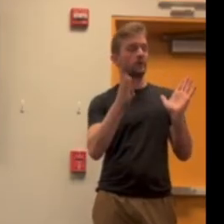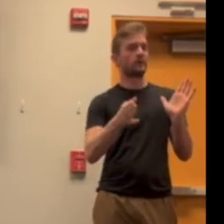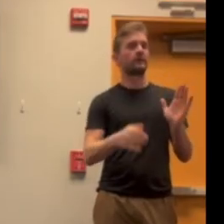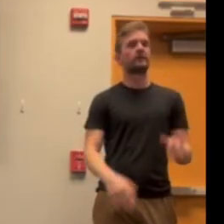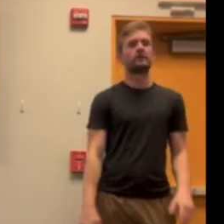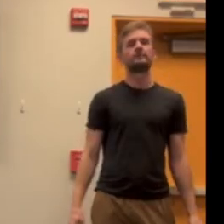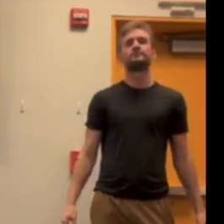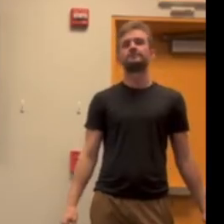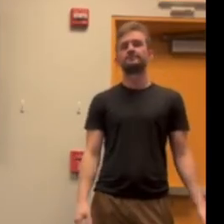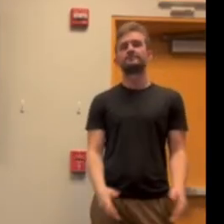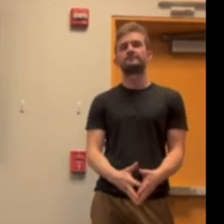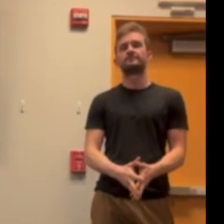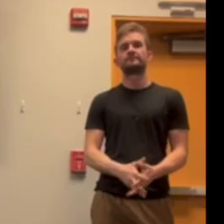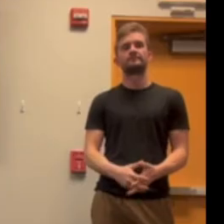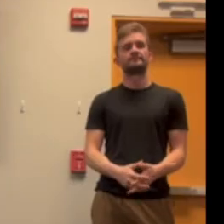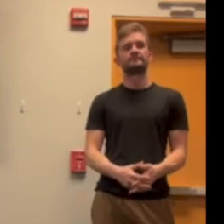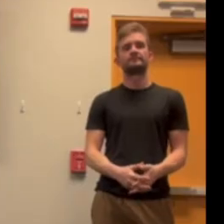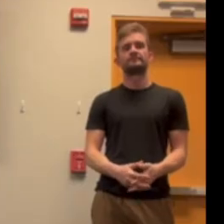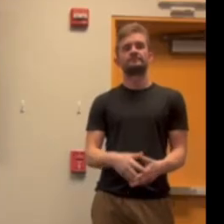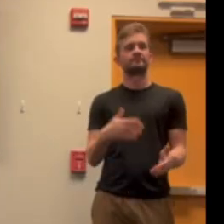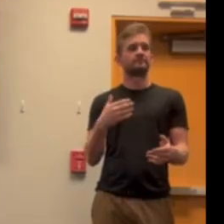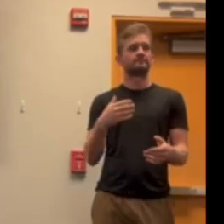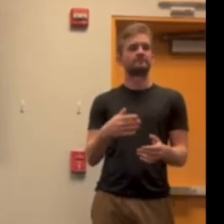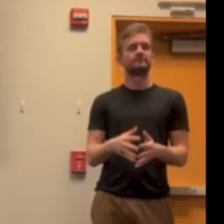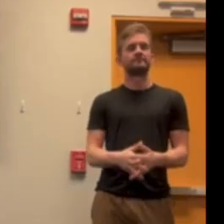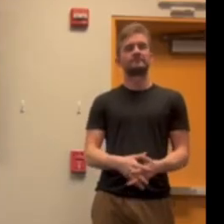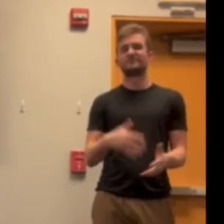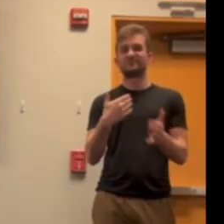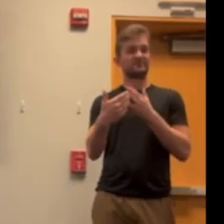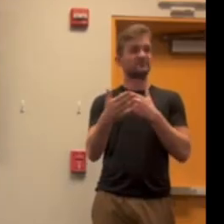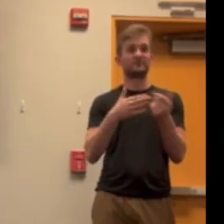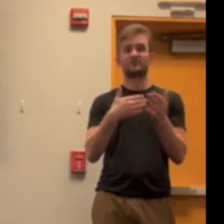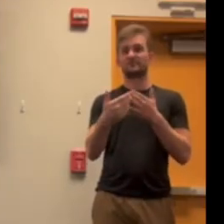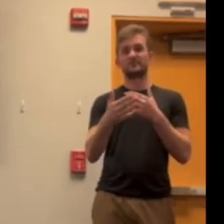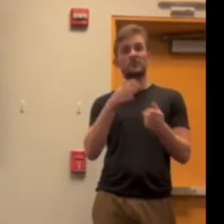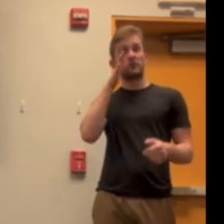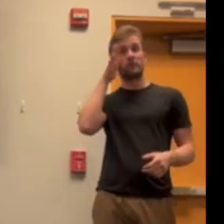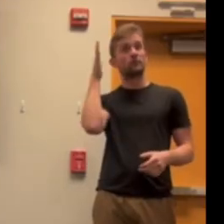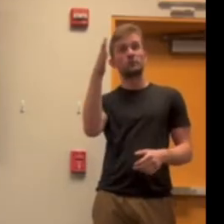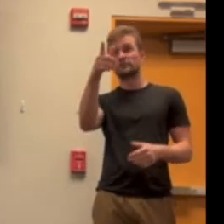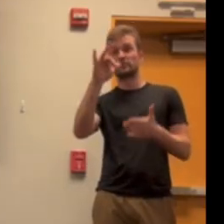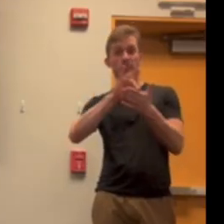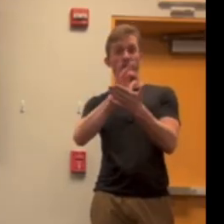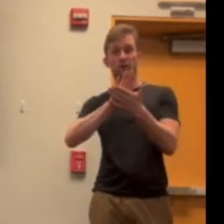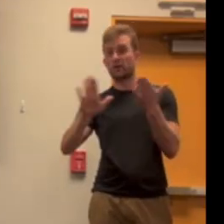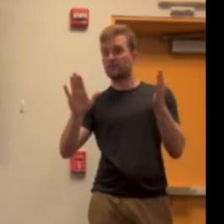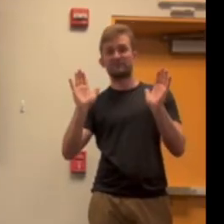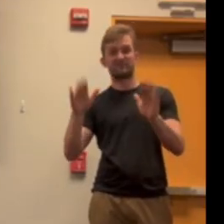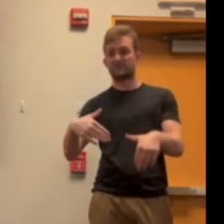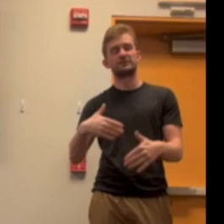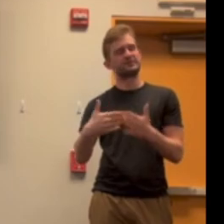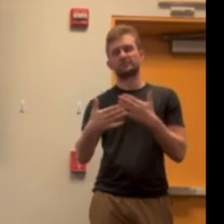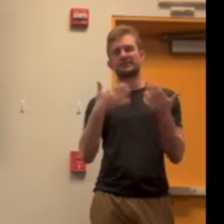from that. Even after you pay it off and get it correct, it's still going to be on there that it was late for 30 days. All